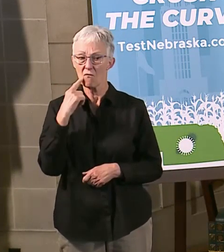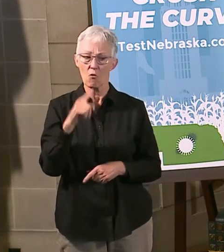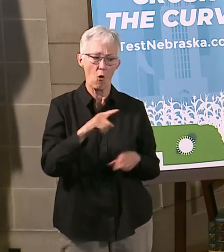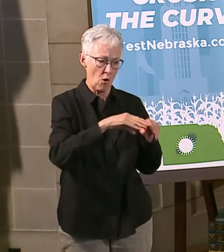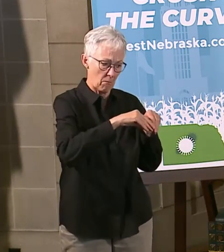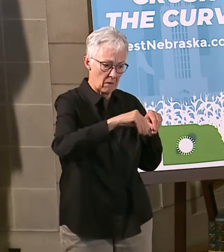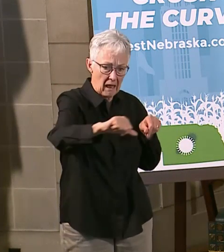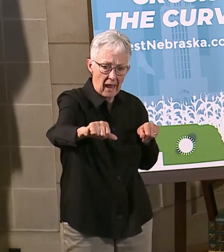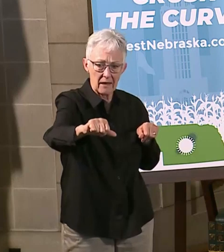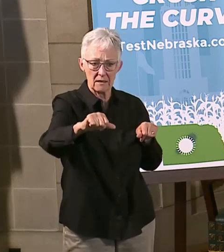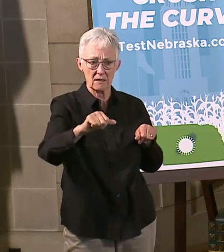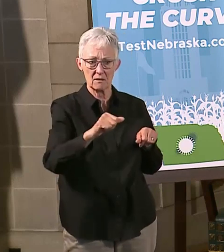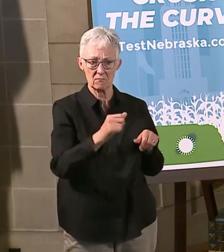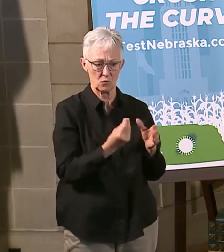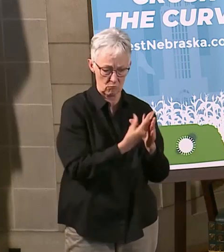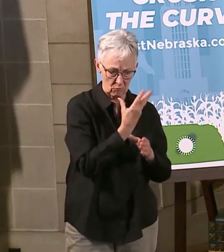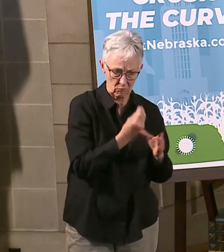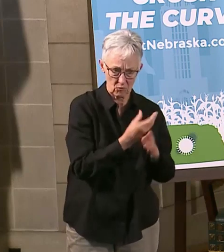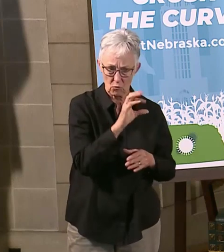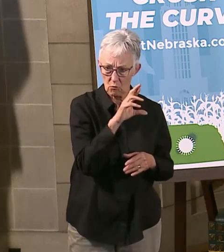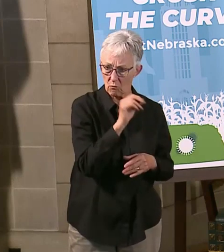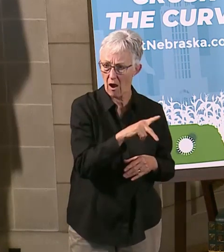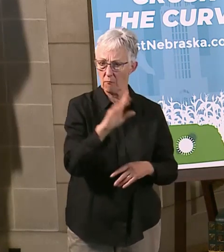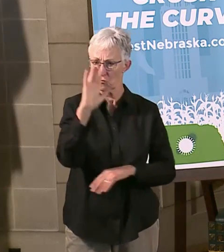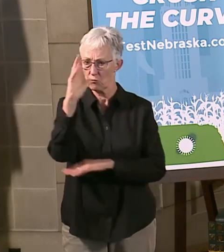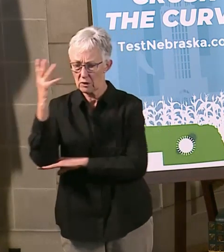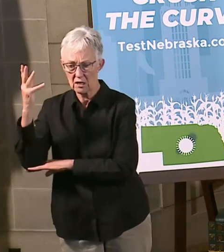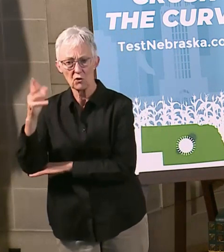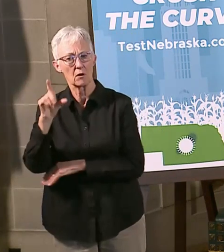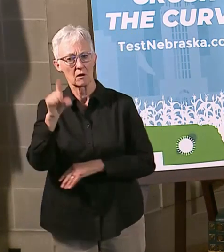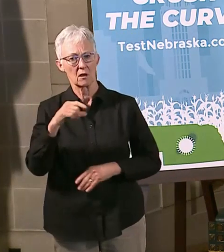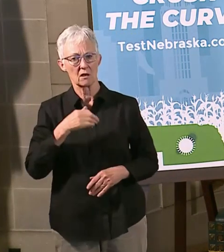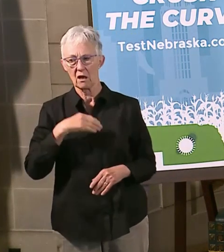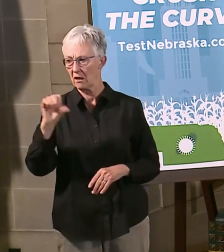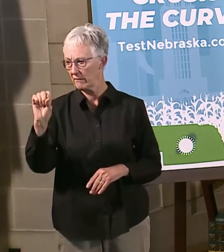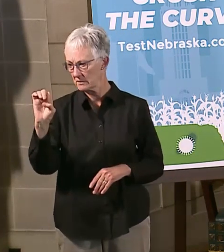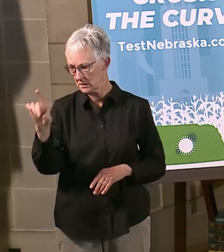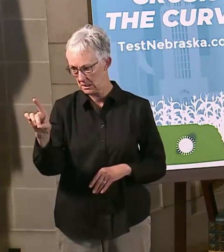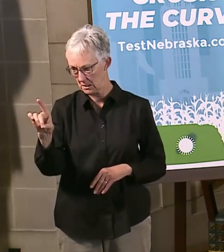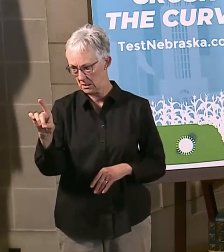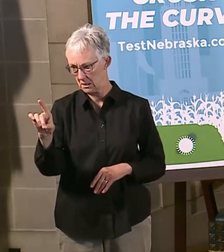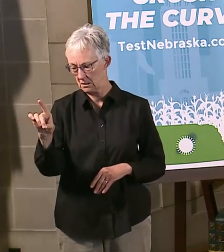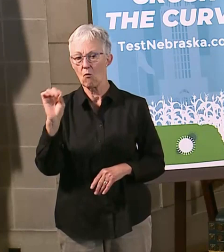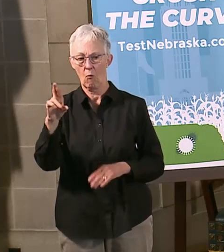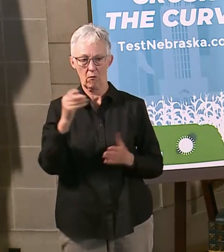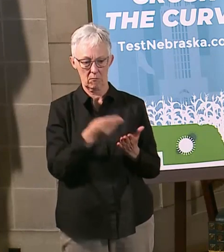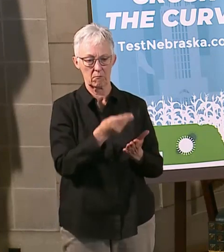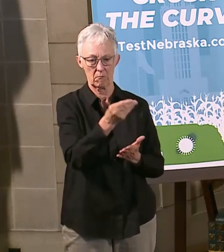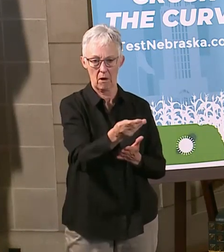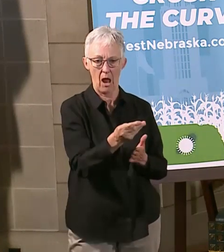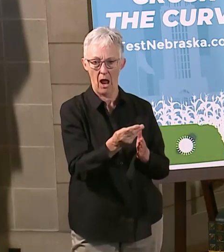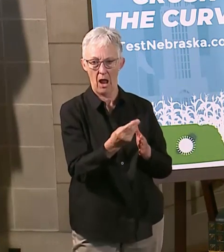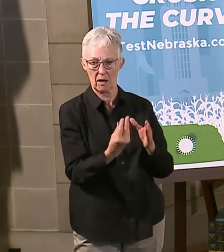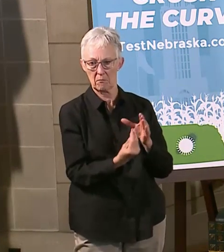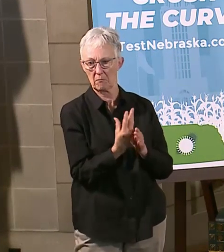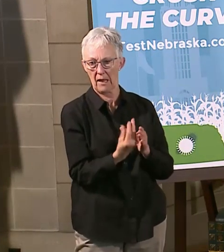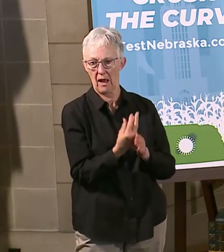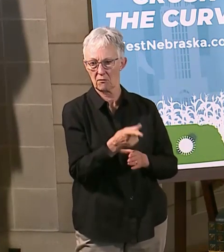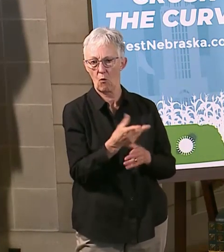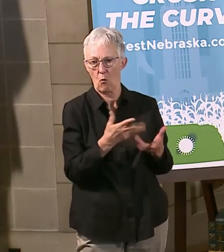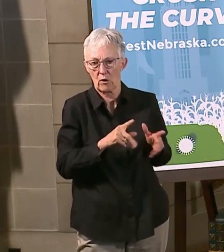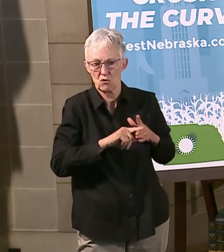people that will have to go out and maybe purchase some plants, go to the nurseries, those types of things. So the Department of Agriculture has issued